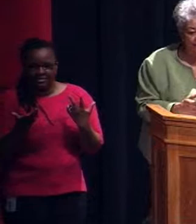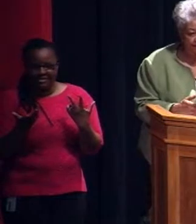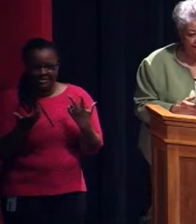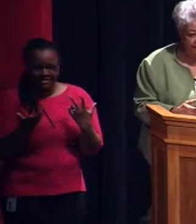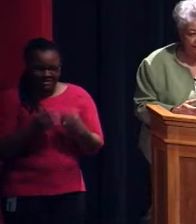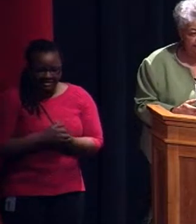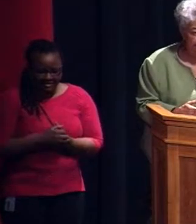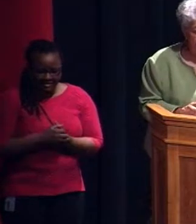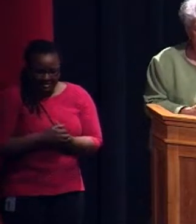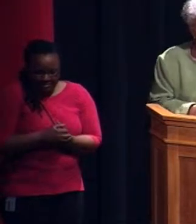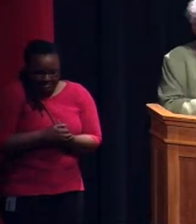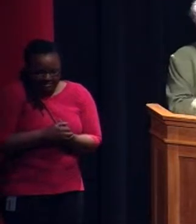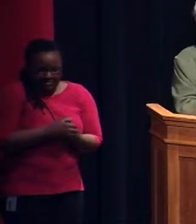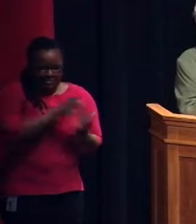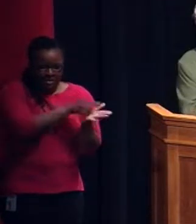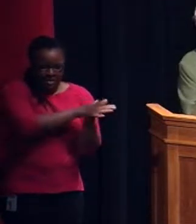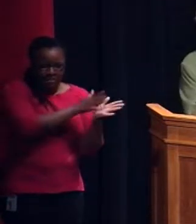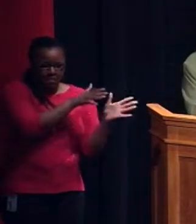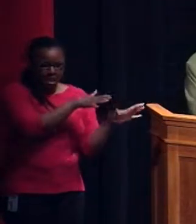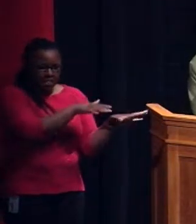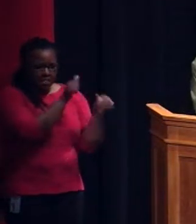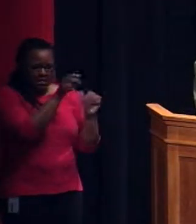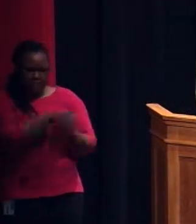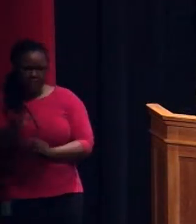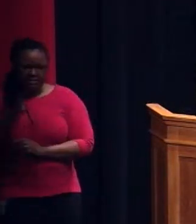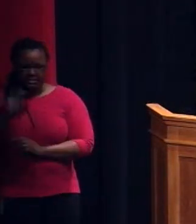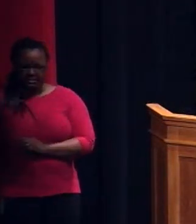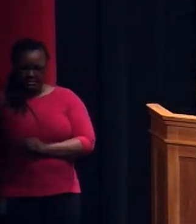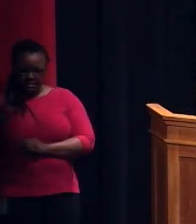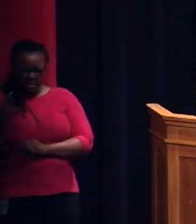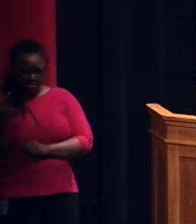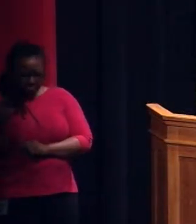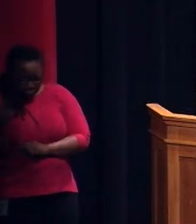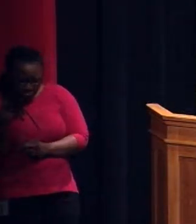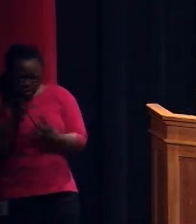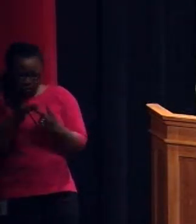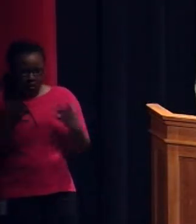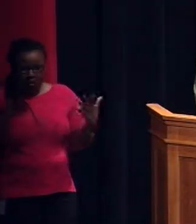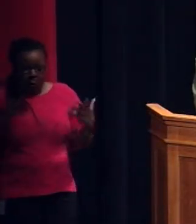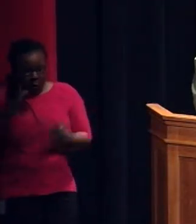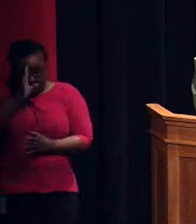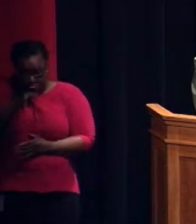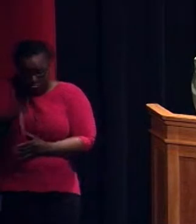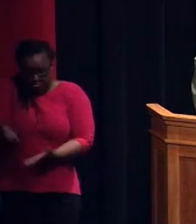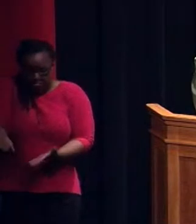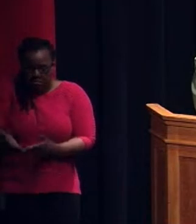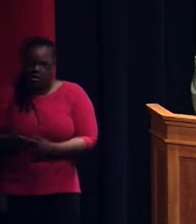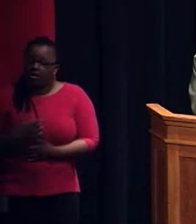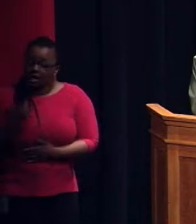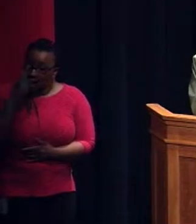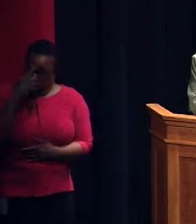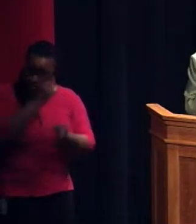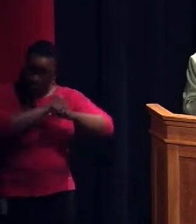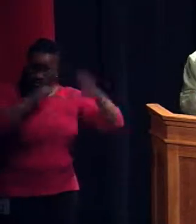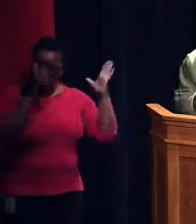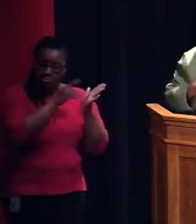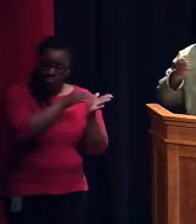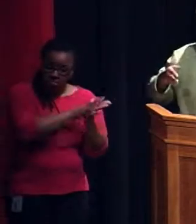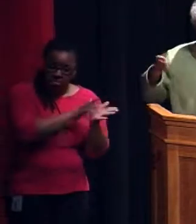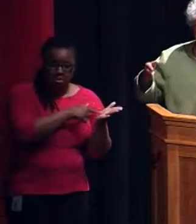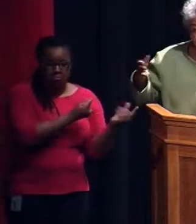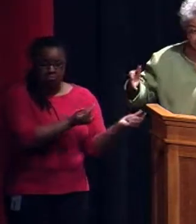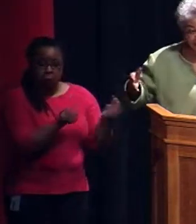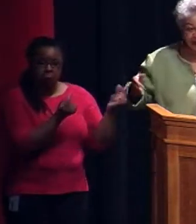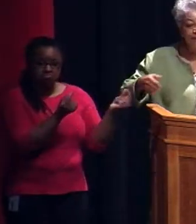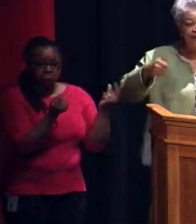to come to E.C. Glass. I assumed that everything I was doing at Dunbar would